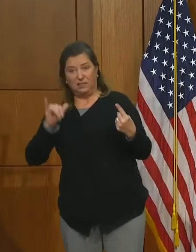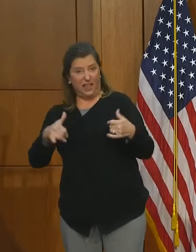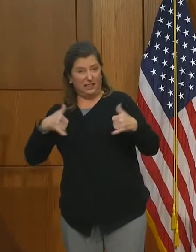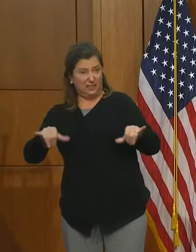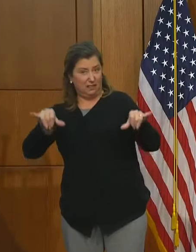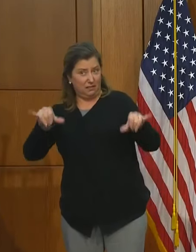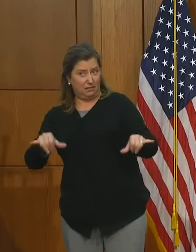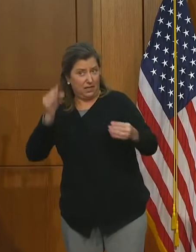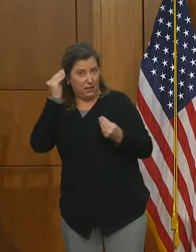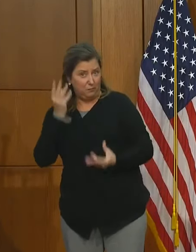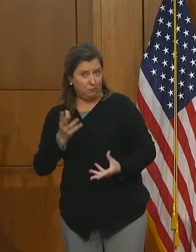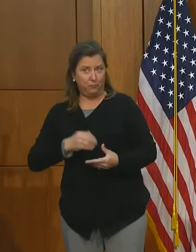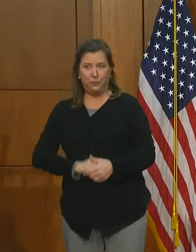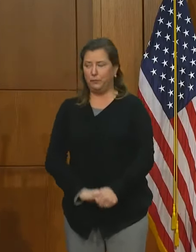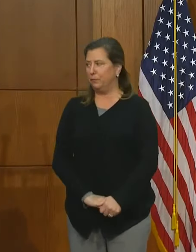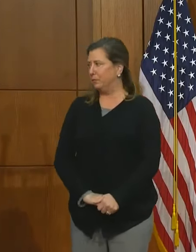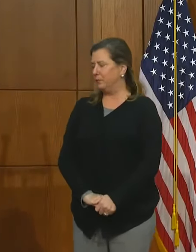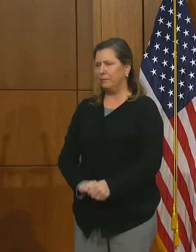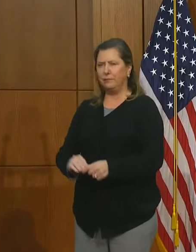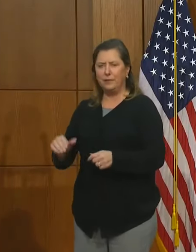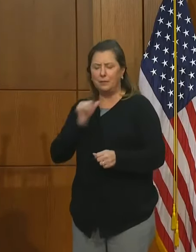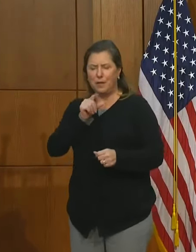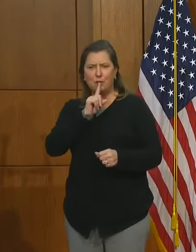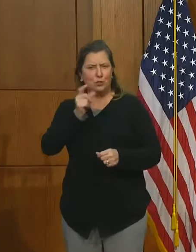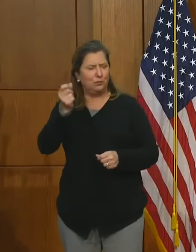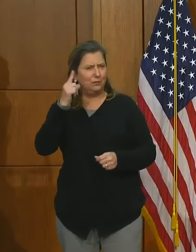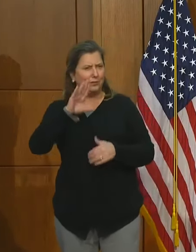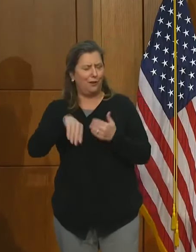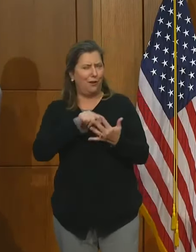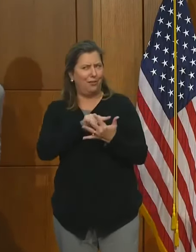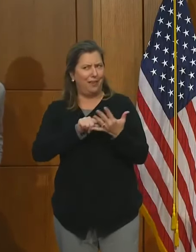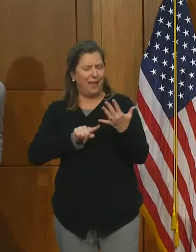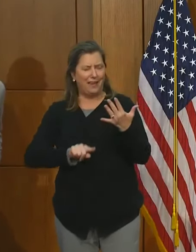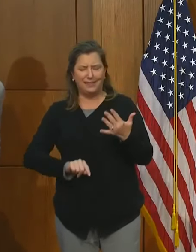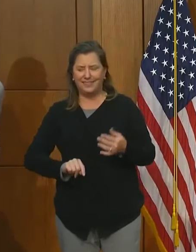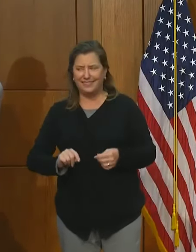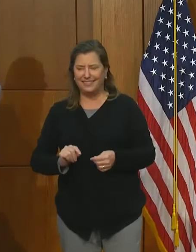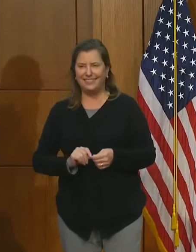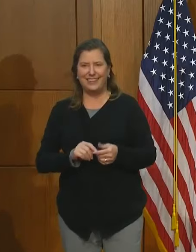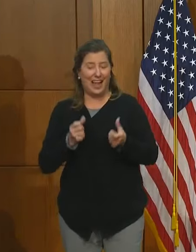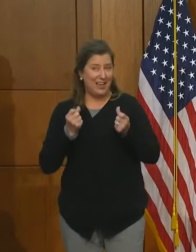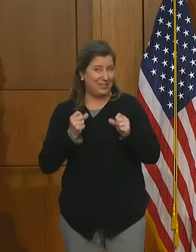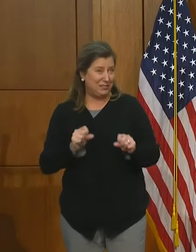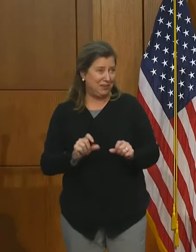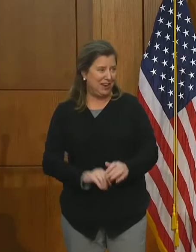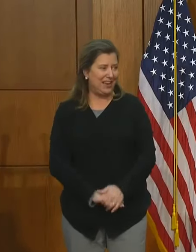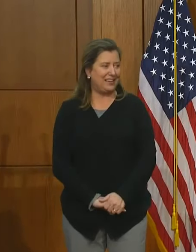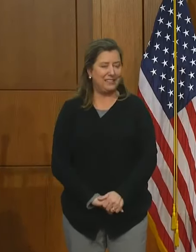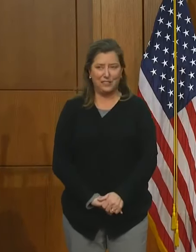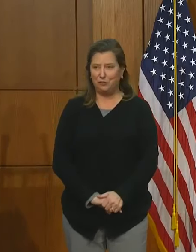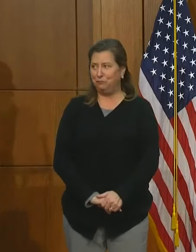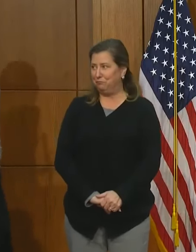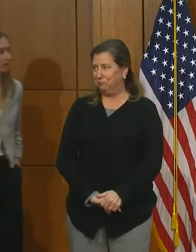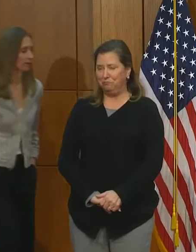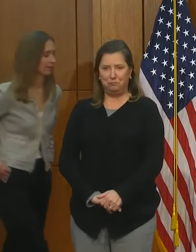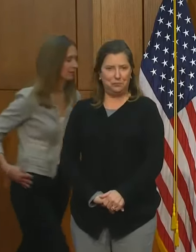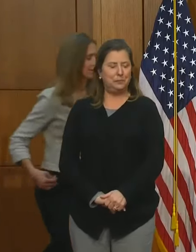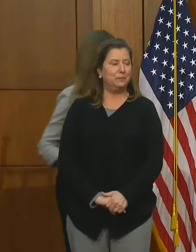Lori, did you want to tackle that? I'm not sure I've tracked all those questions. Yeah. But I can try. Why don't you try?